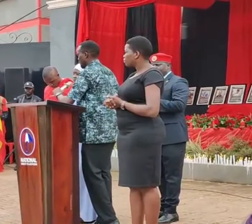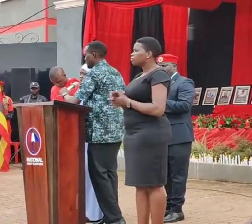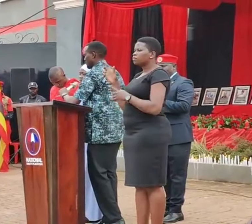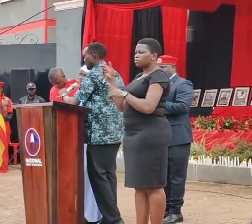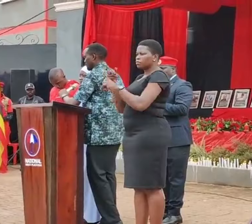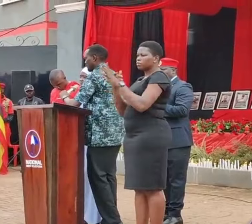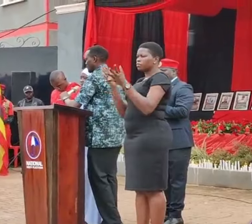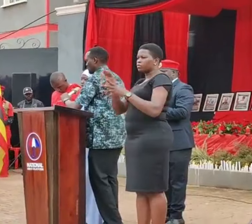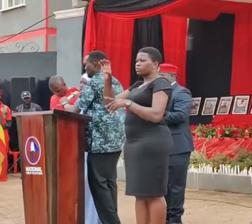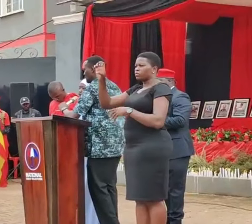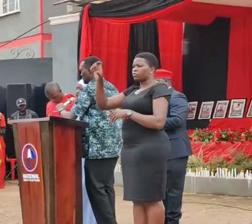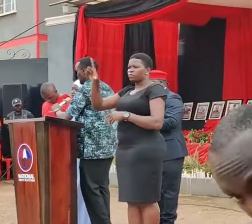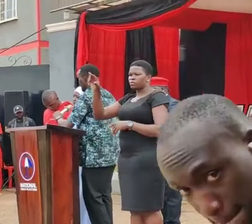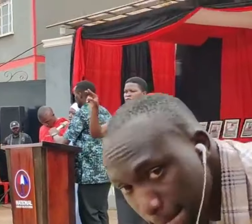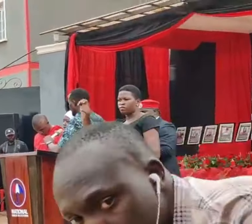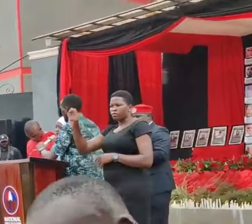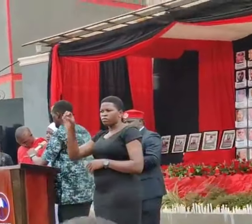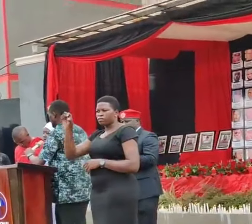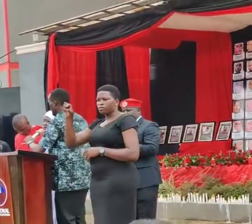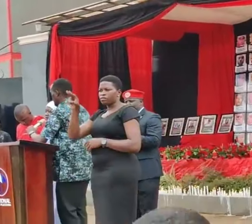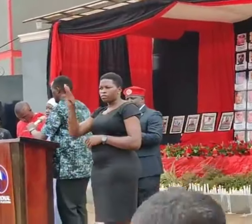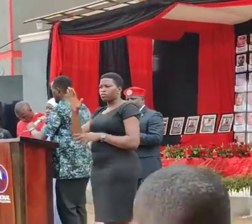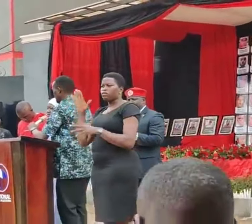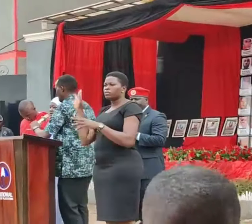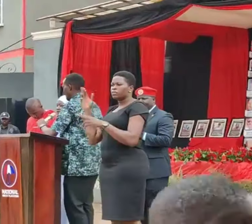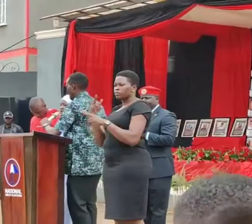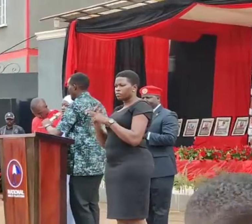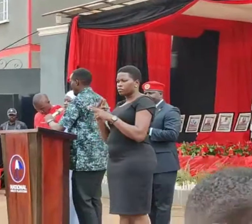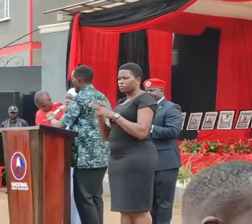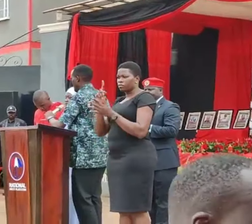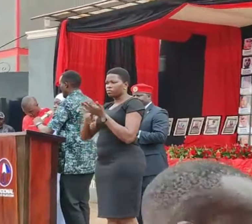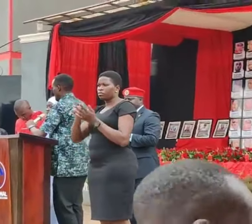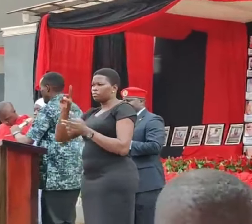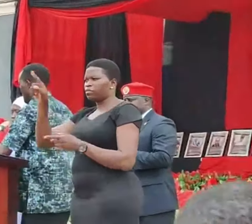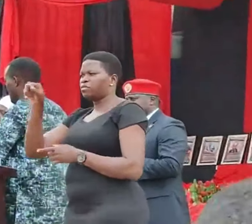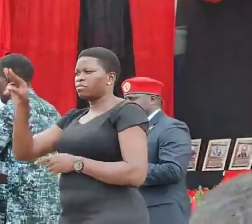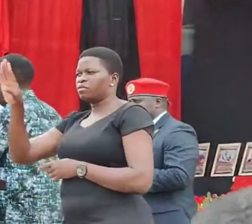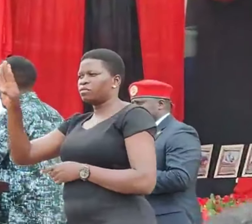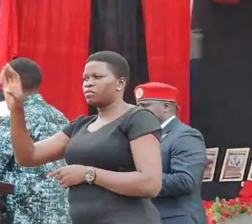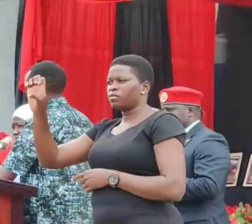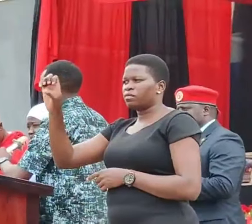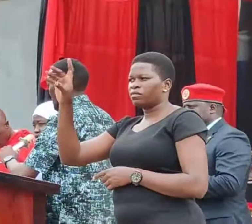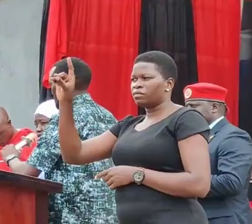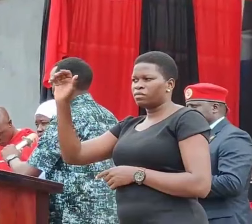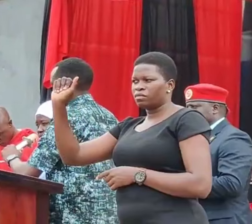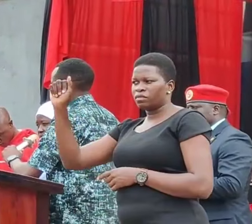I come from Elebu. My name is Zubeda.